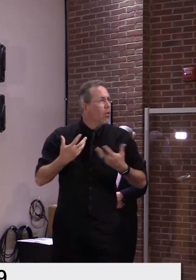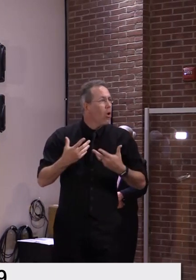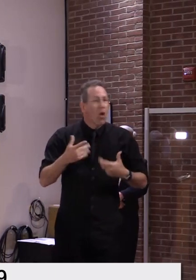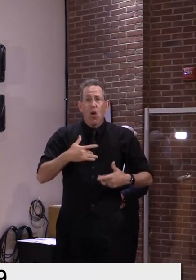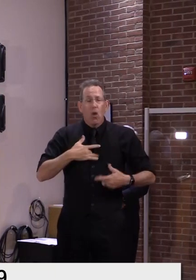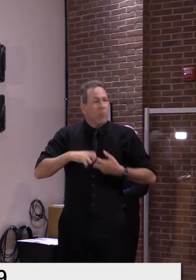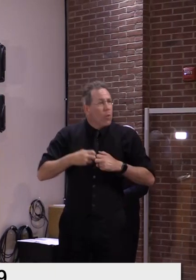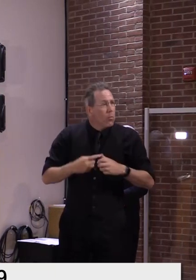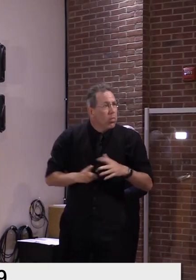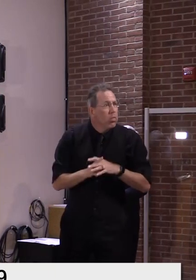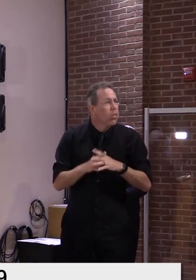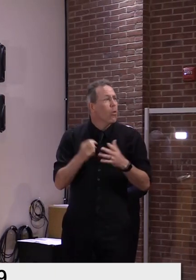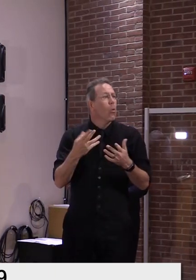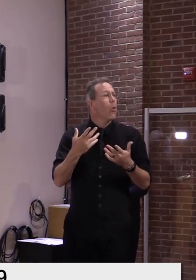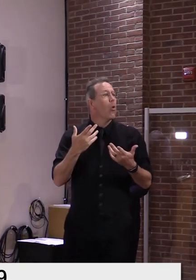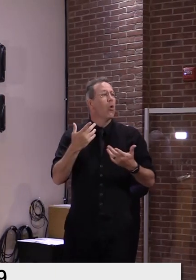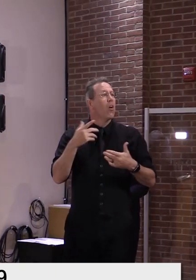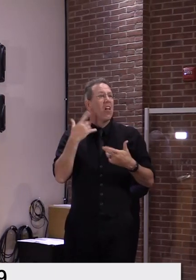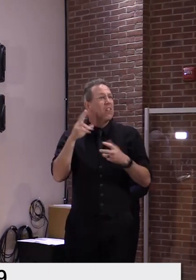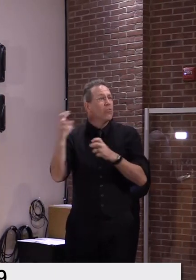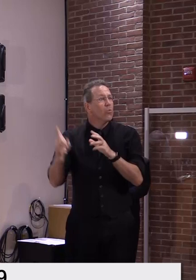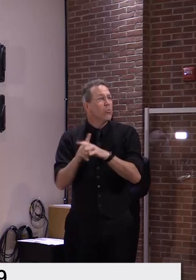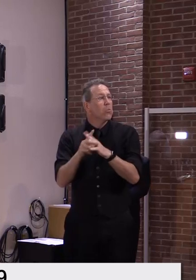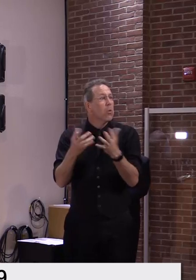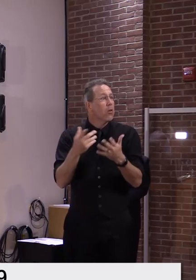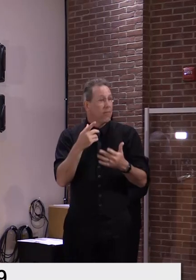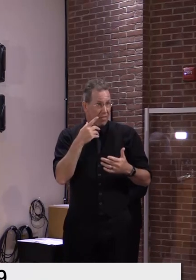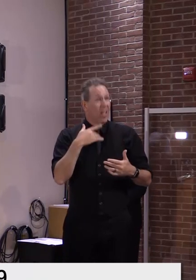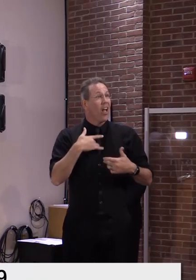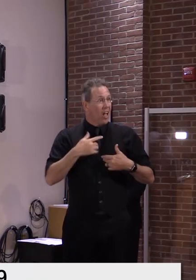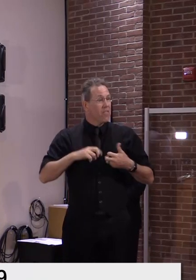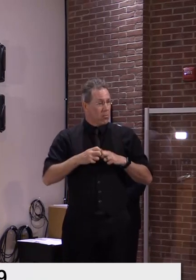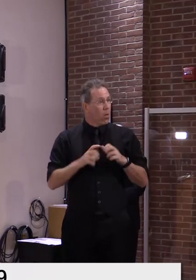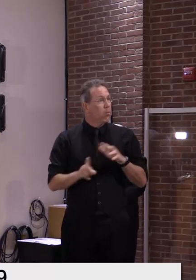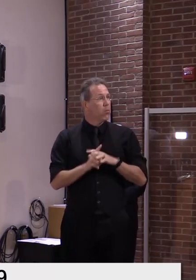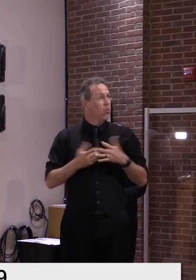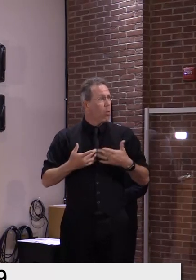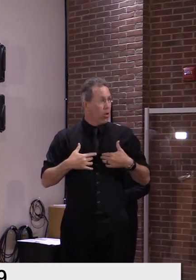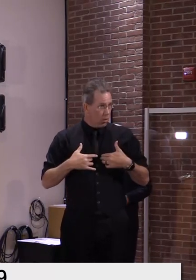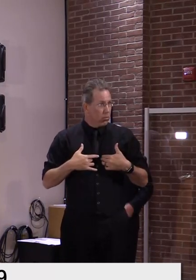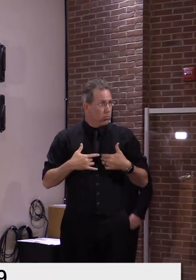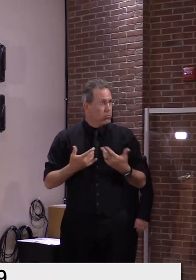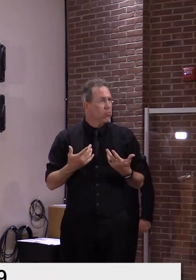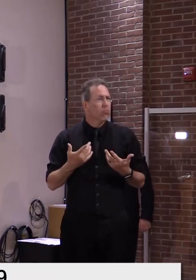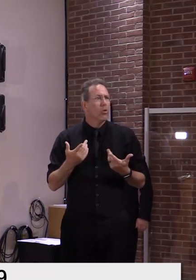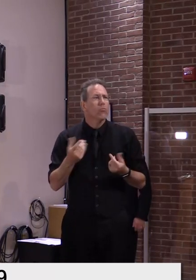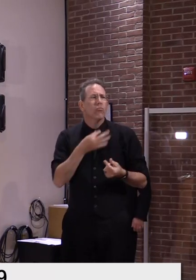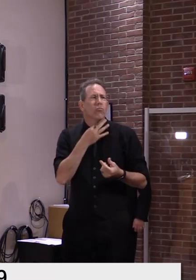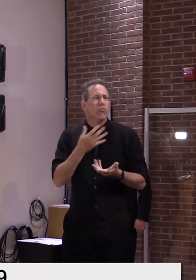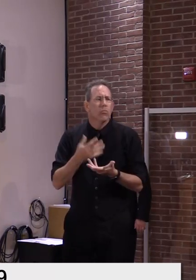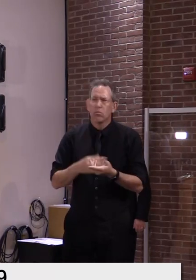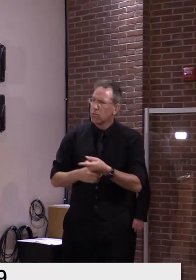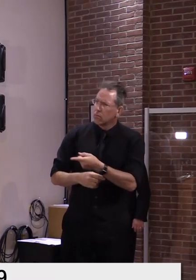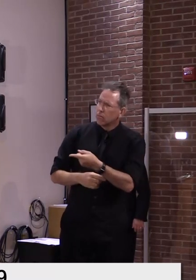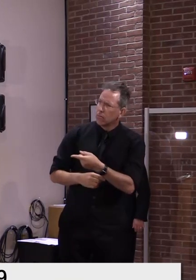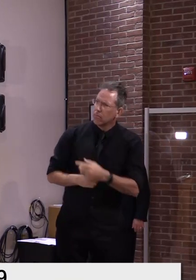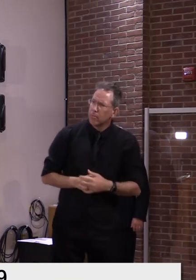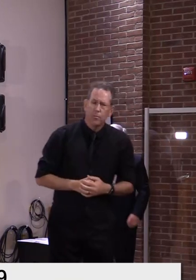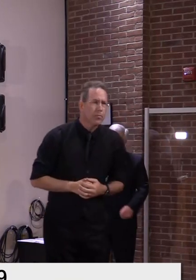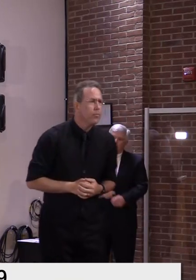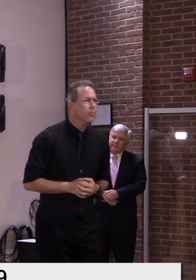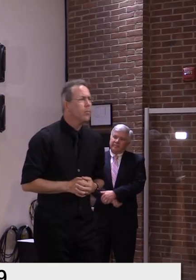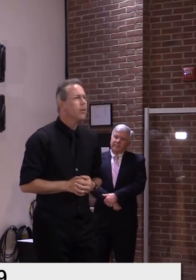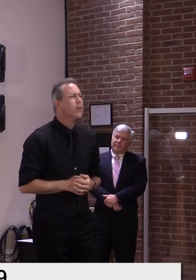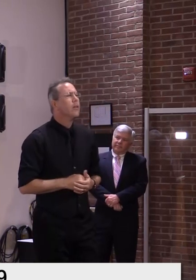Good. So just so the general audience understands, there have been reports of something called myocarditis, which is an